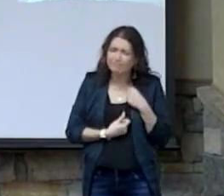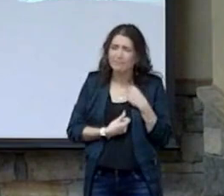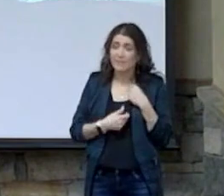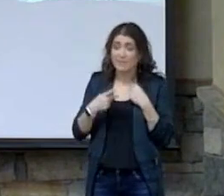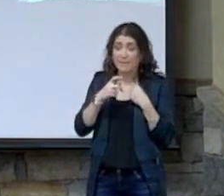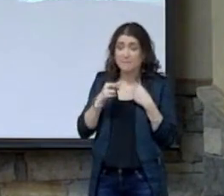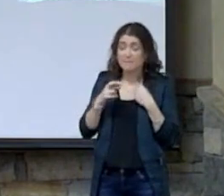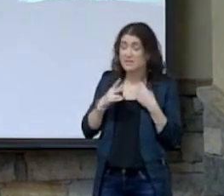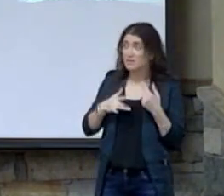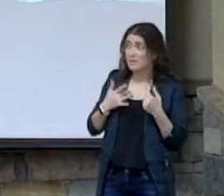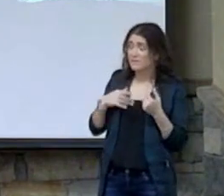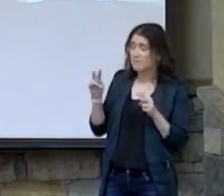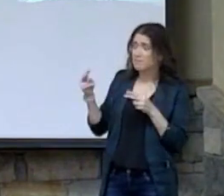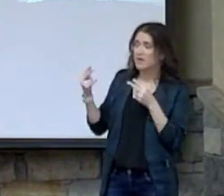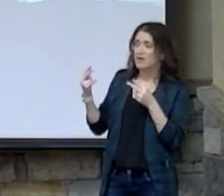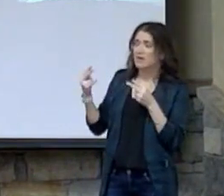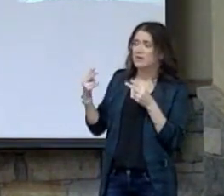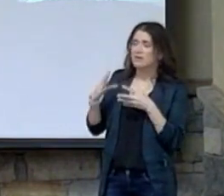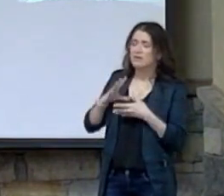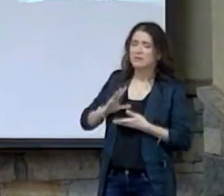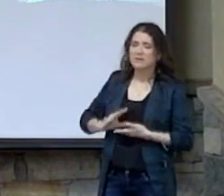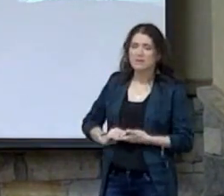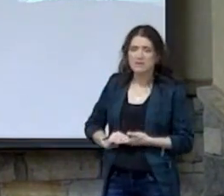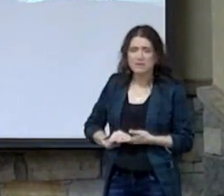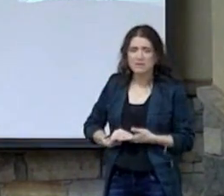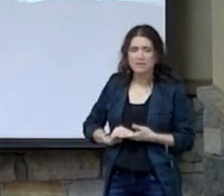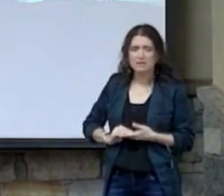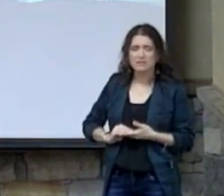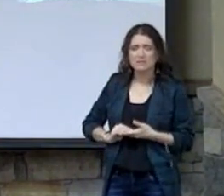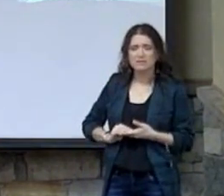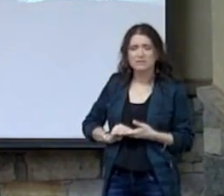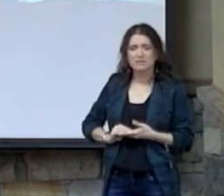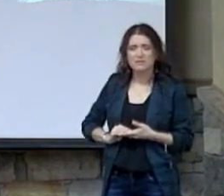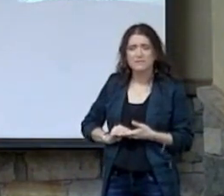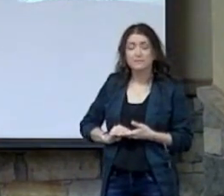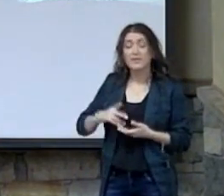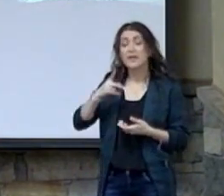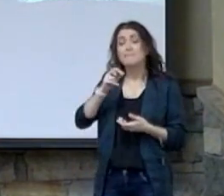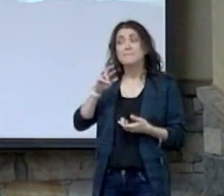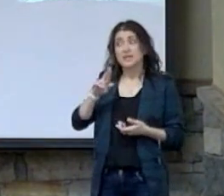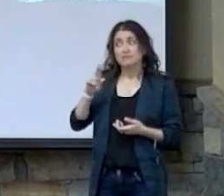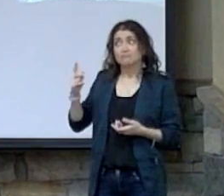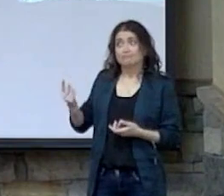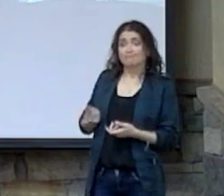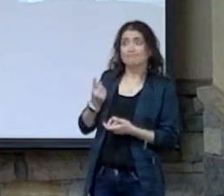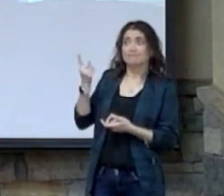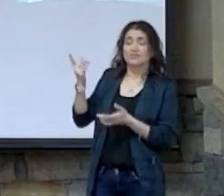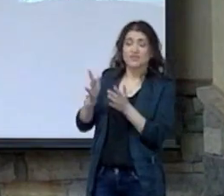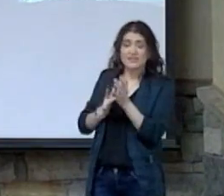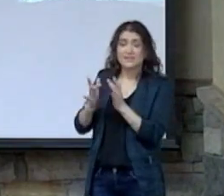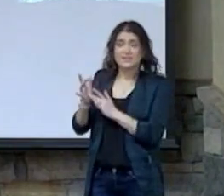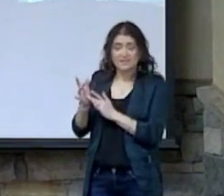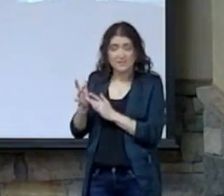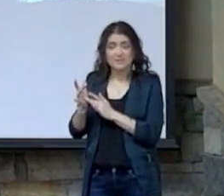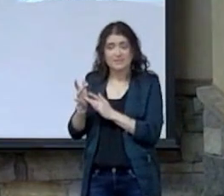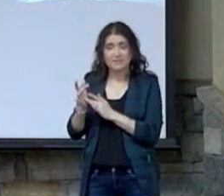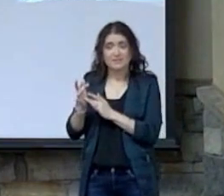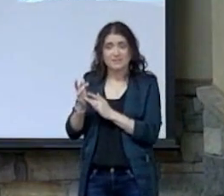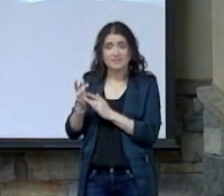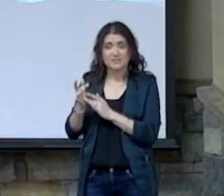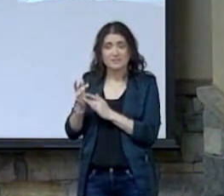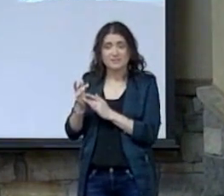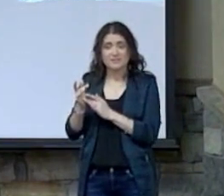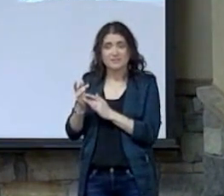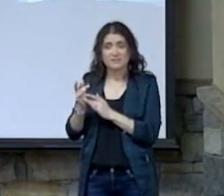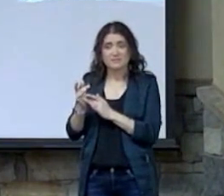went through Peter at that moment? You see, Peter had offended Jesus perhaps as greatly as